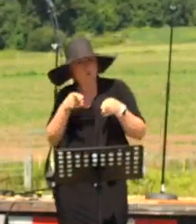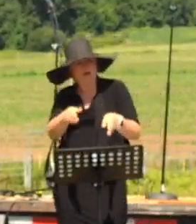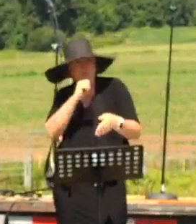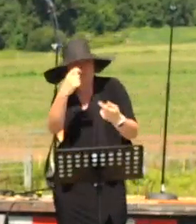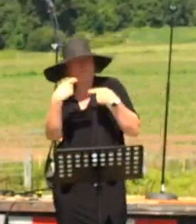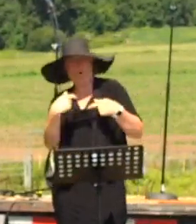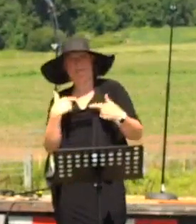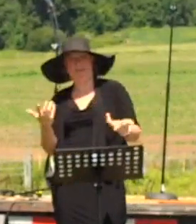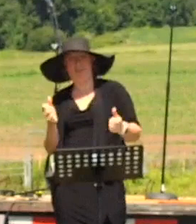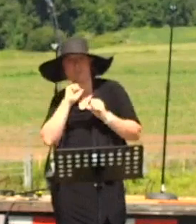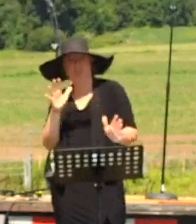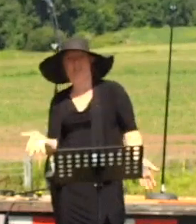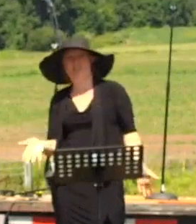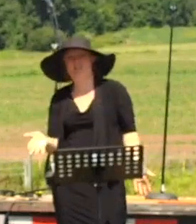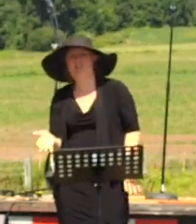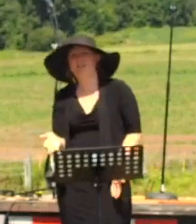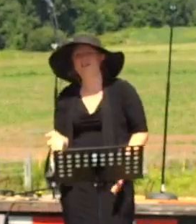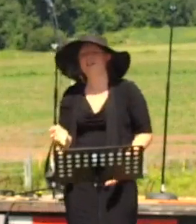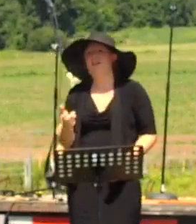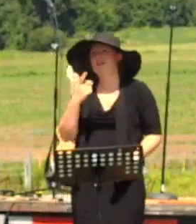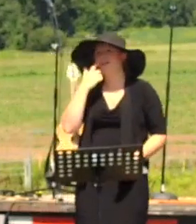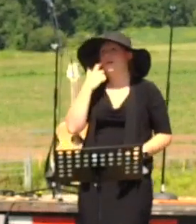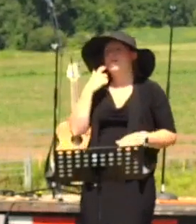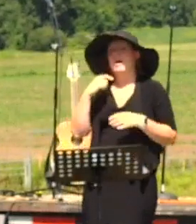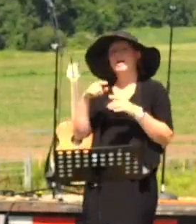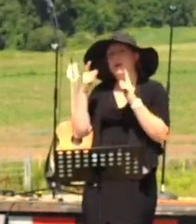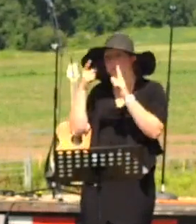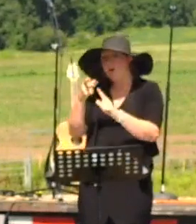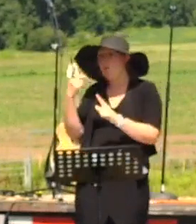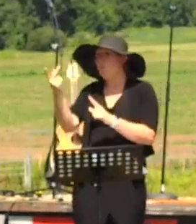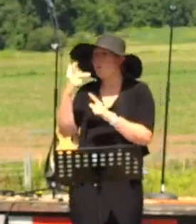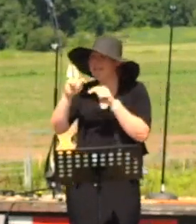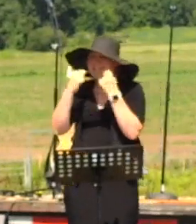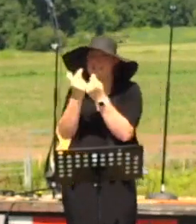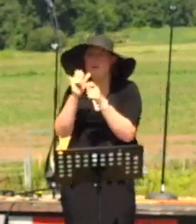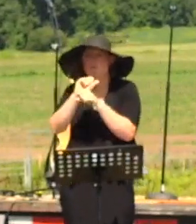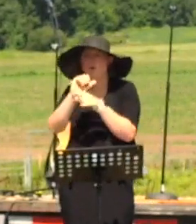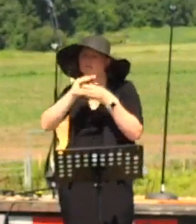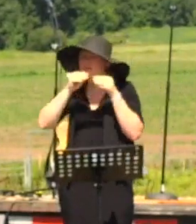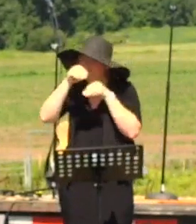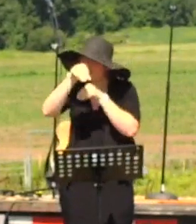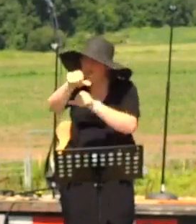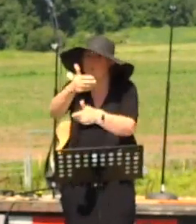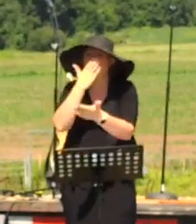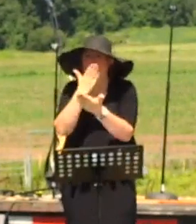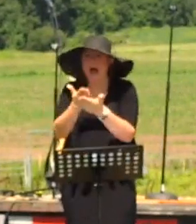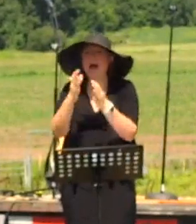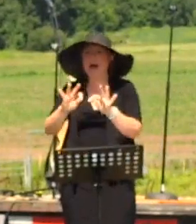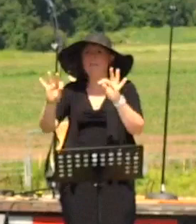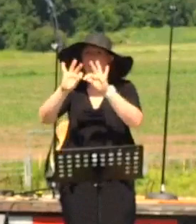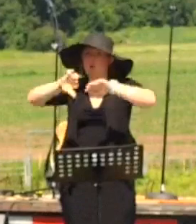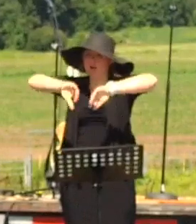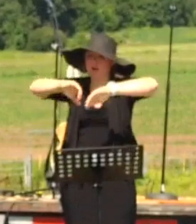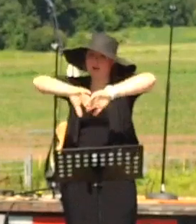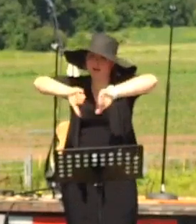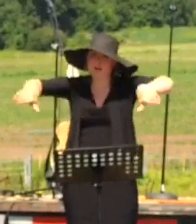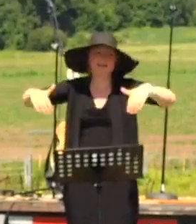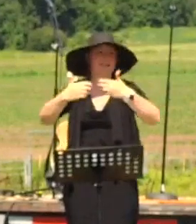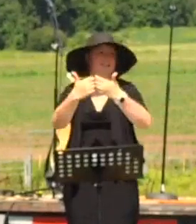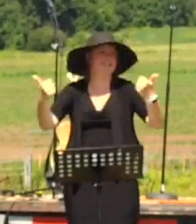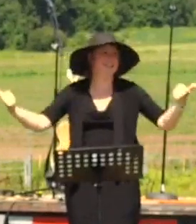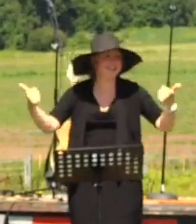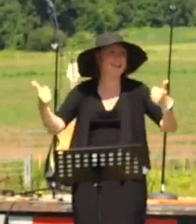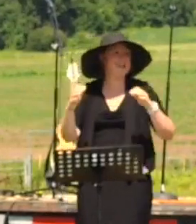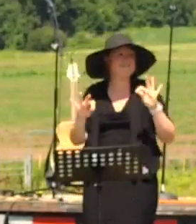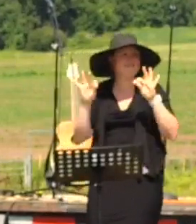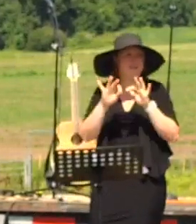And the fact of the matter is that we actually work really well together. We have our own areas, and as long as we stay in our own lanes, it works out